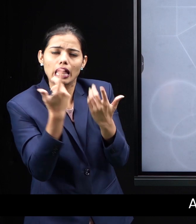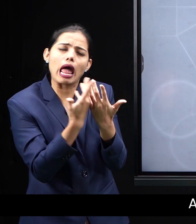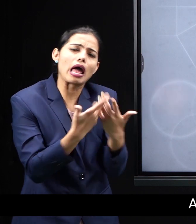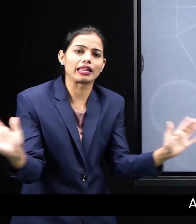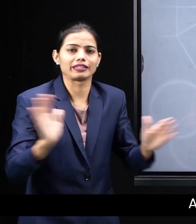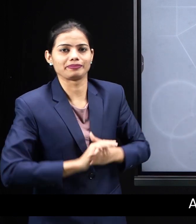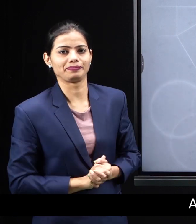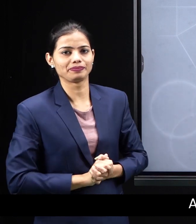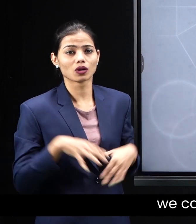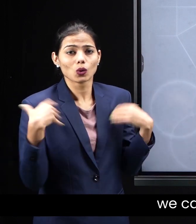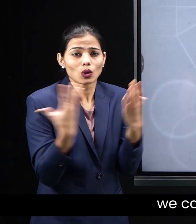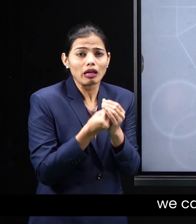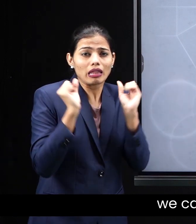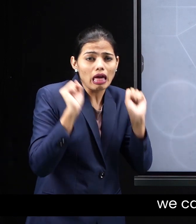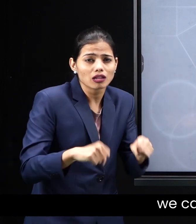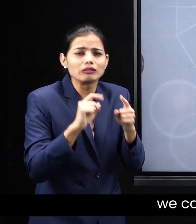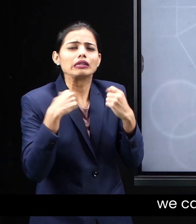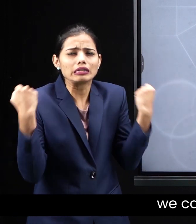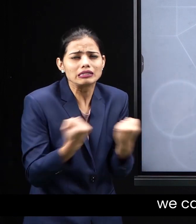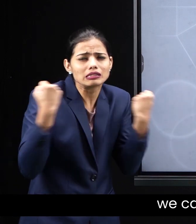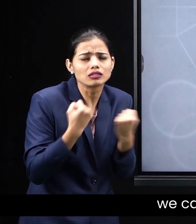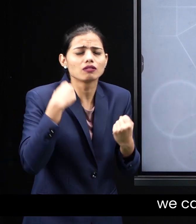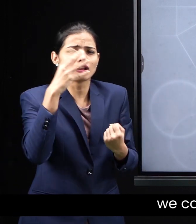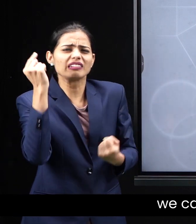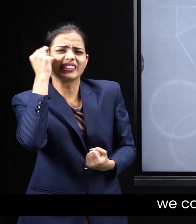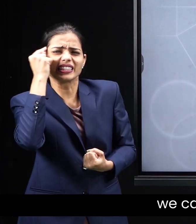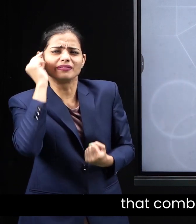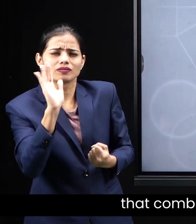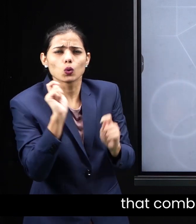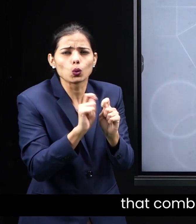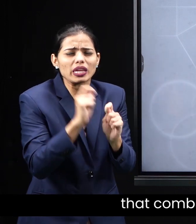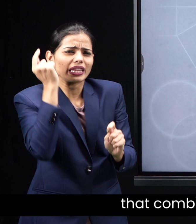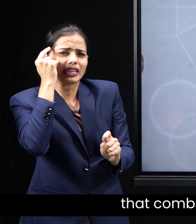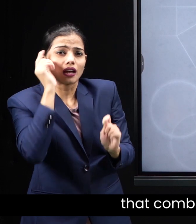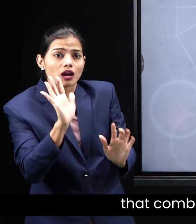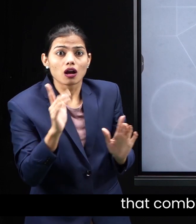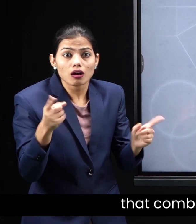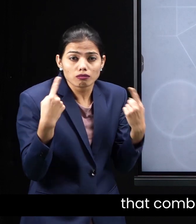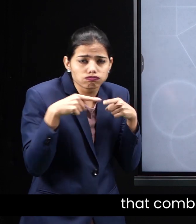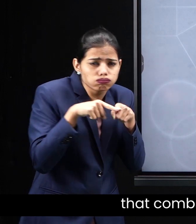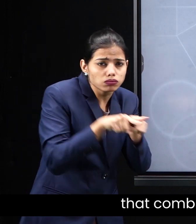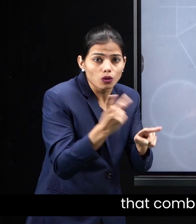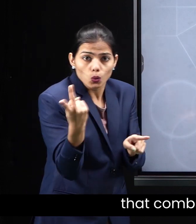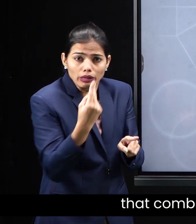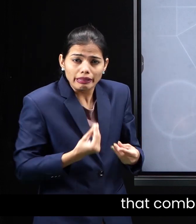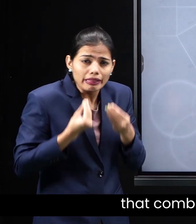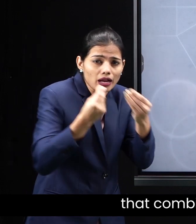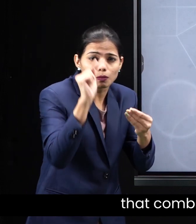subtraction, etc. We can try and think of operations that combine two given sets to get a new